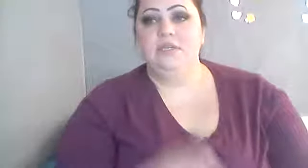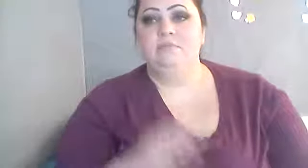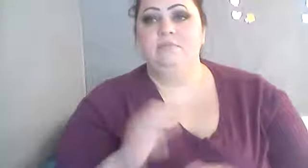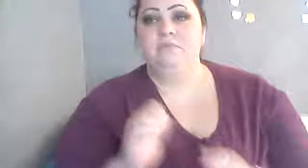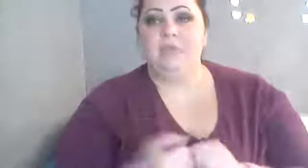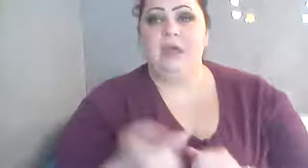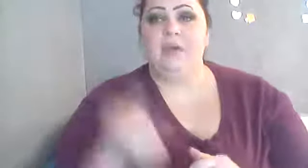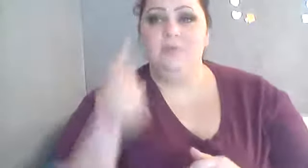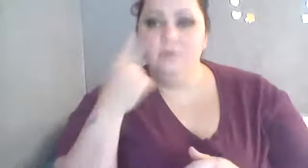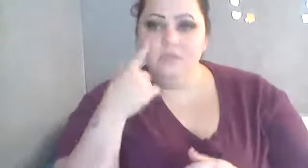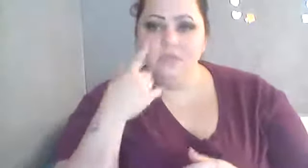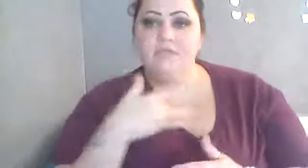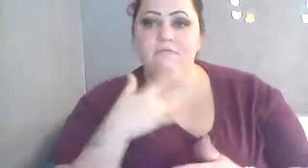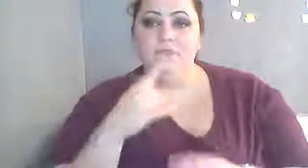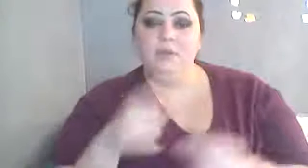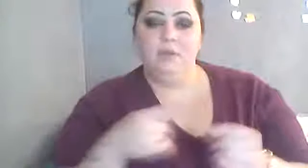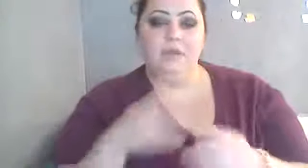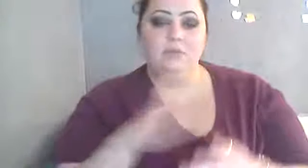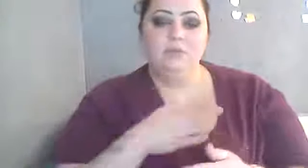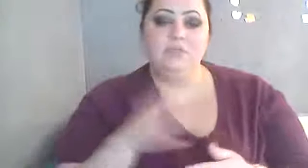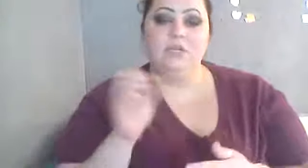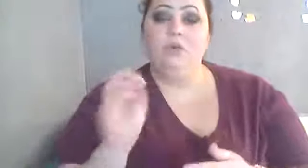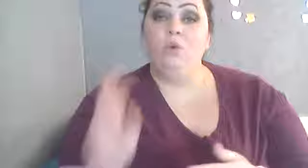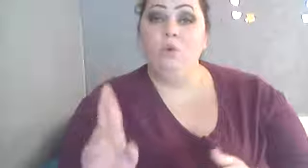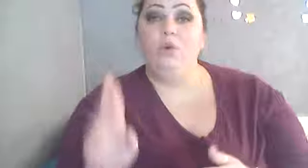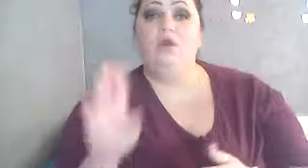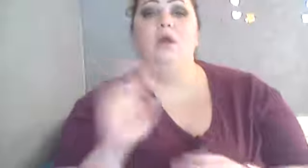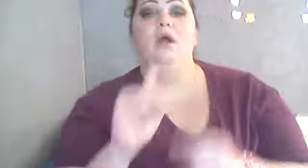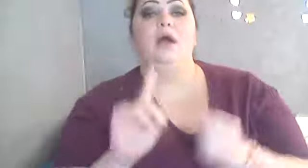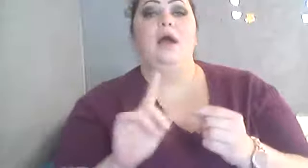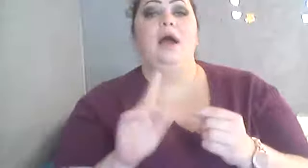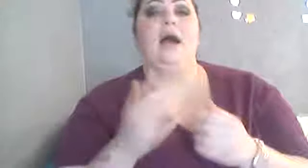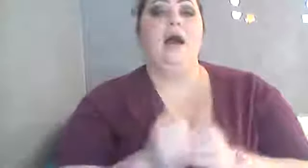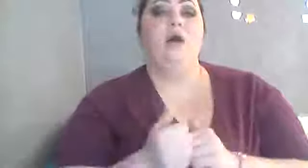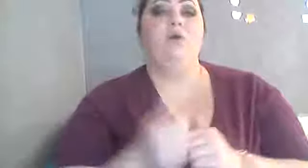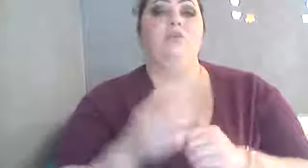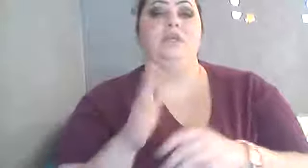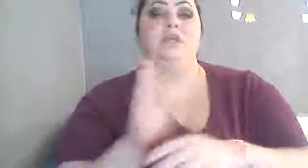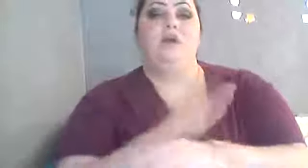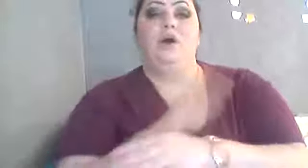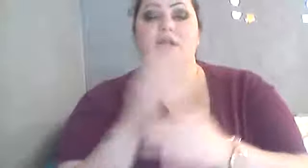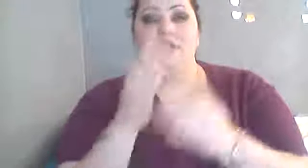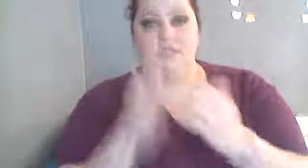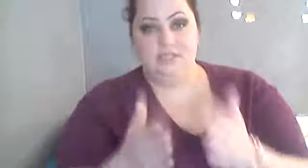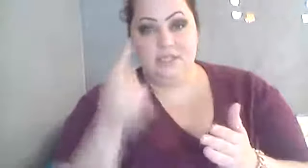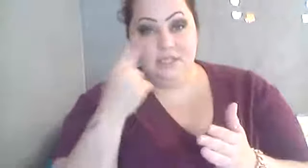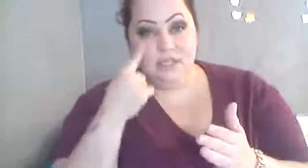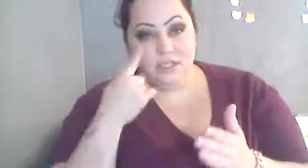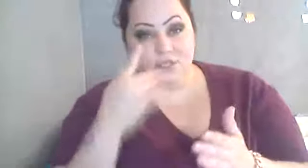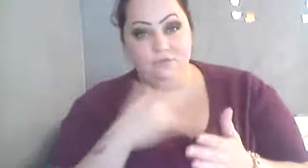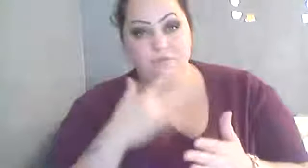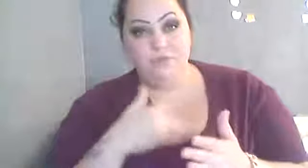be how you think and feel about the music, or how the artist thinks or